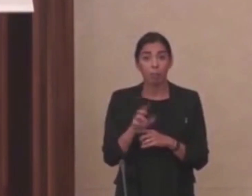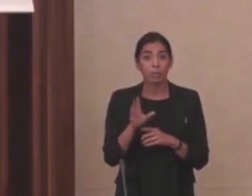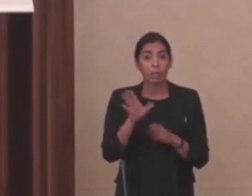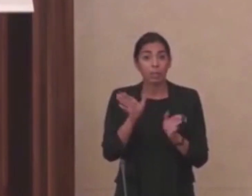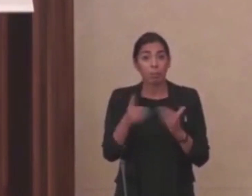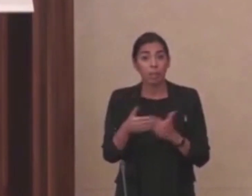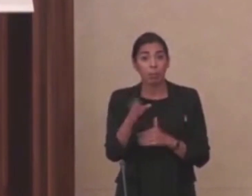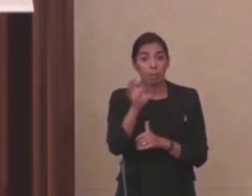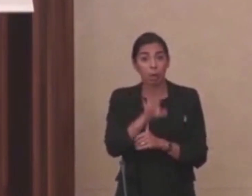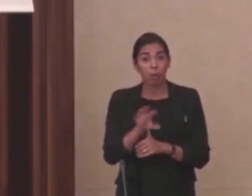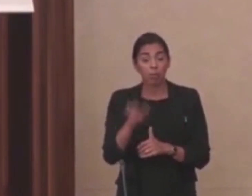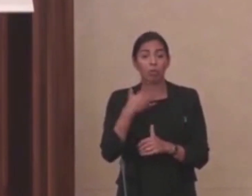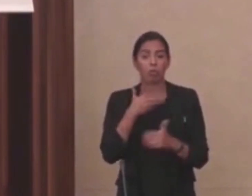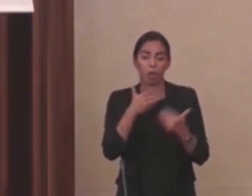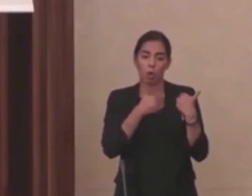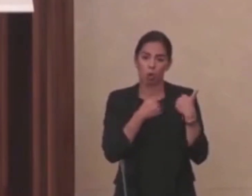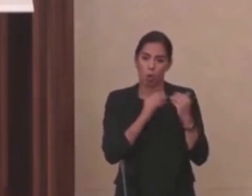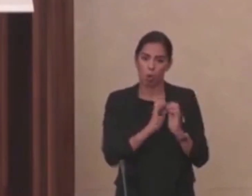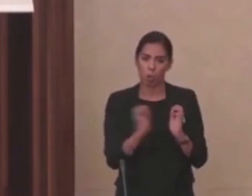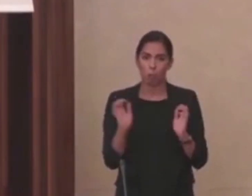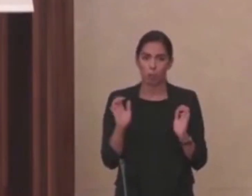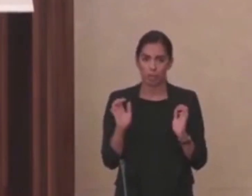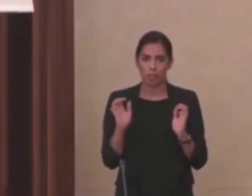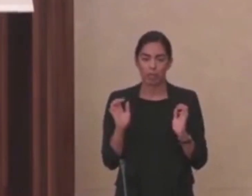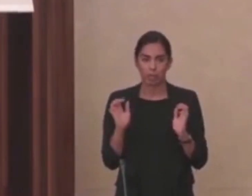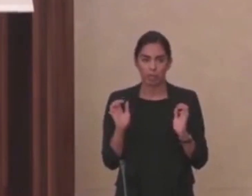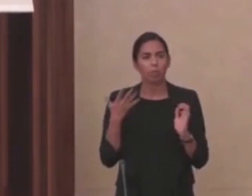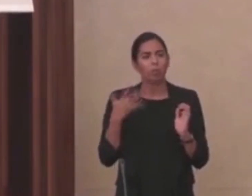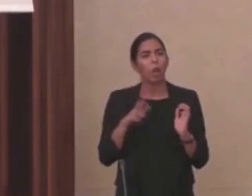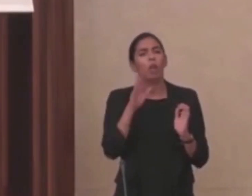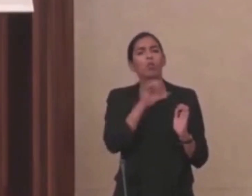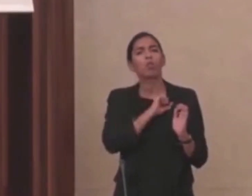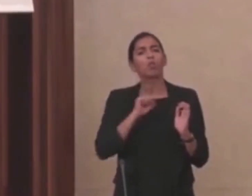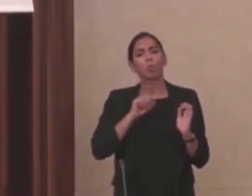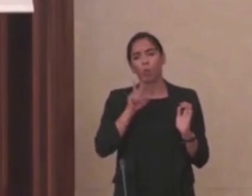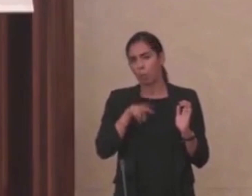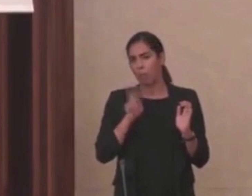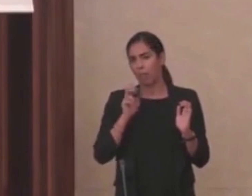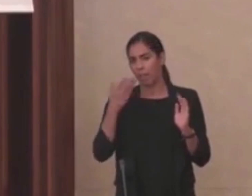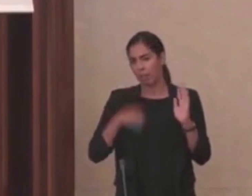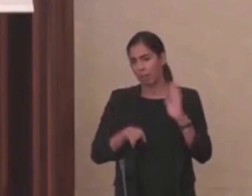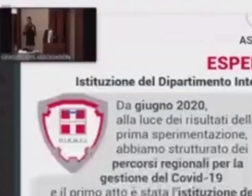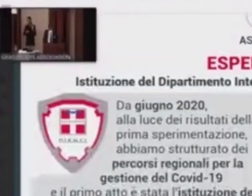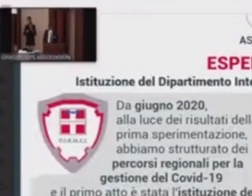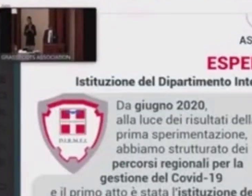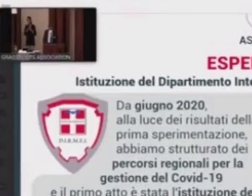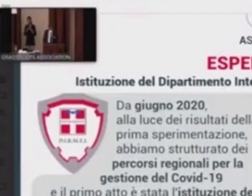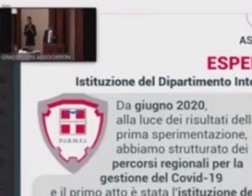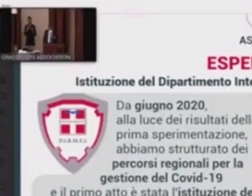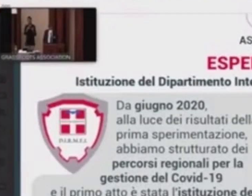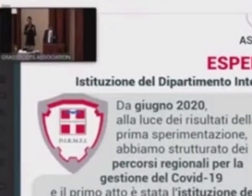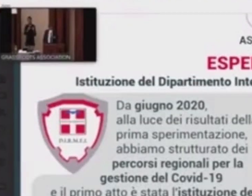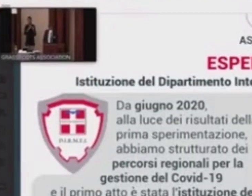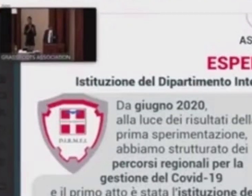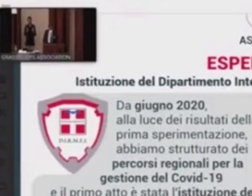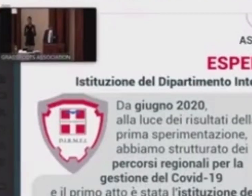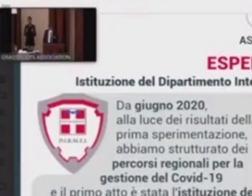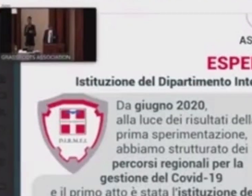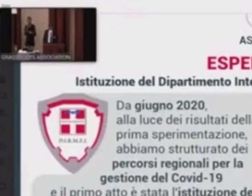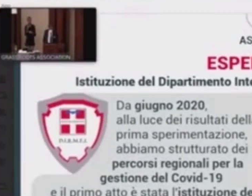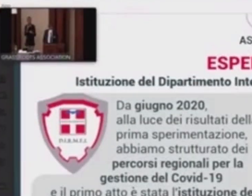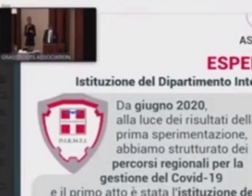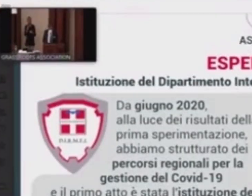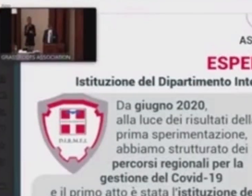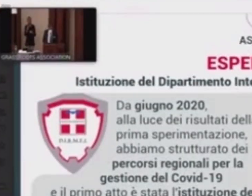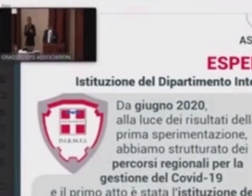national health companies, we created a series of tasks.